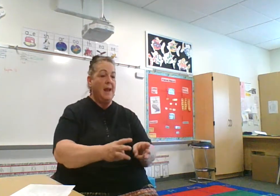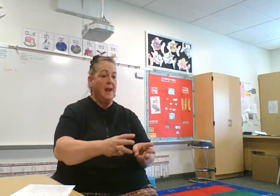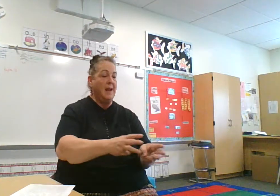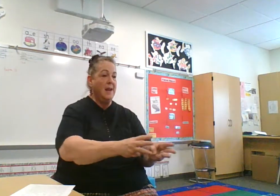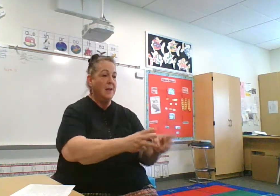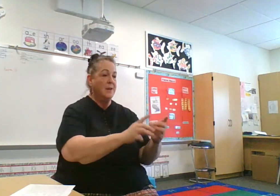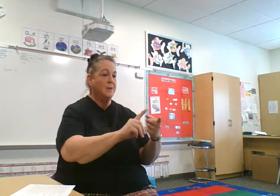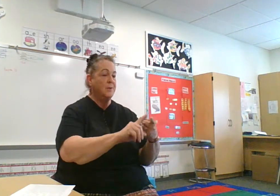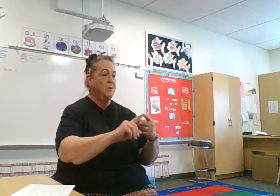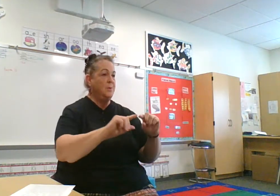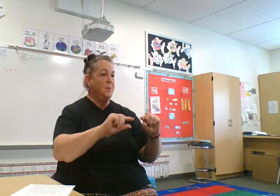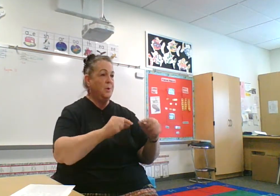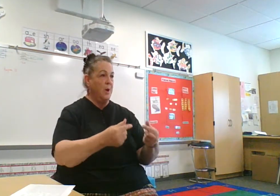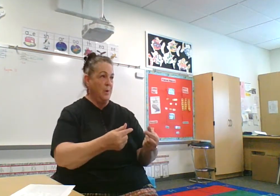way to go.